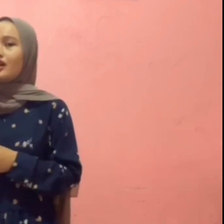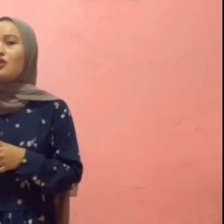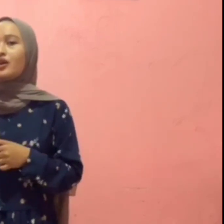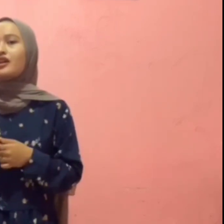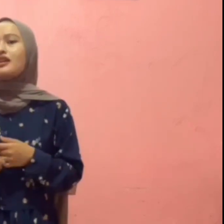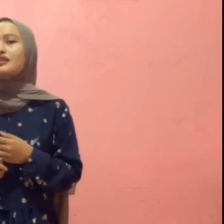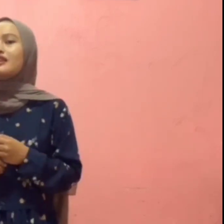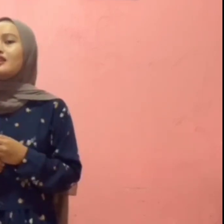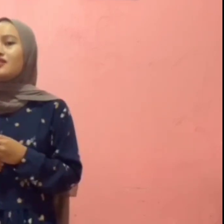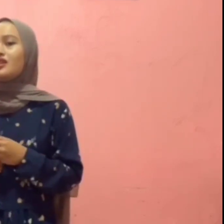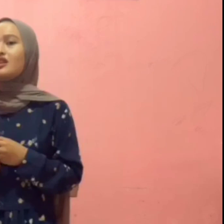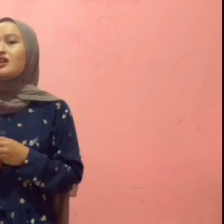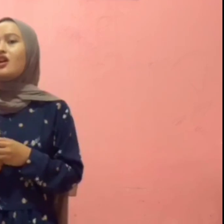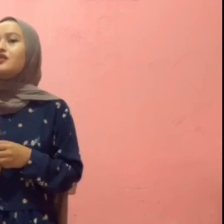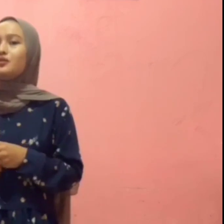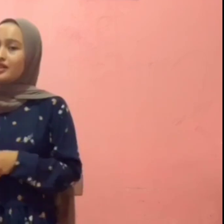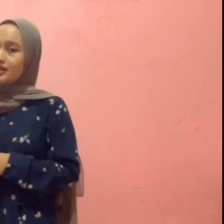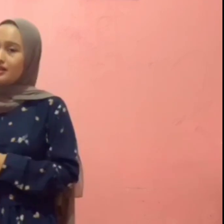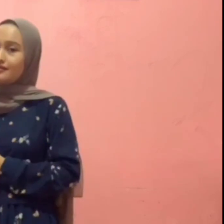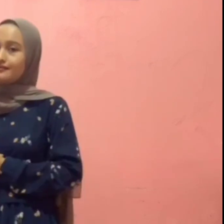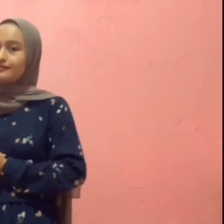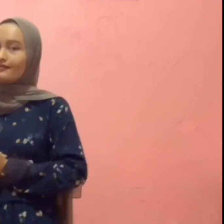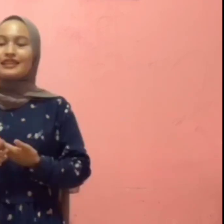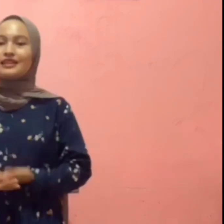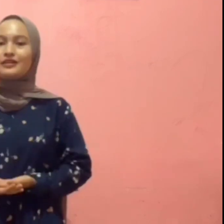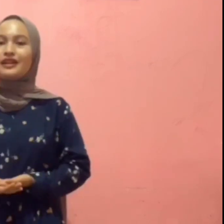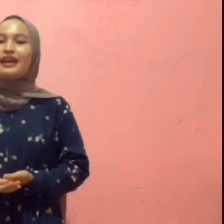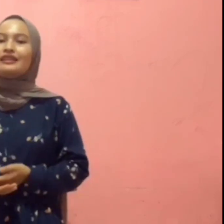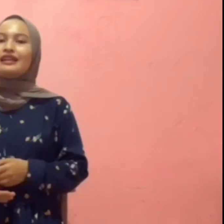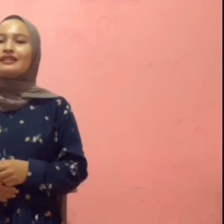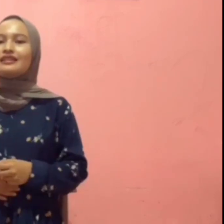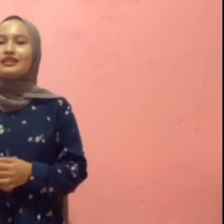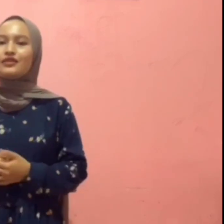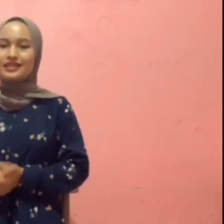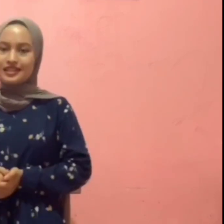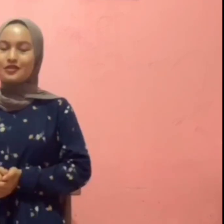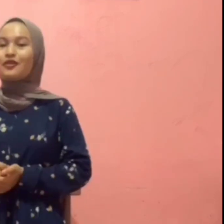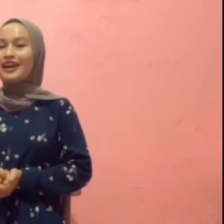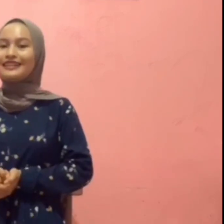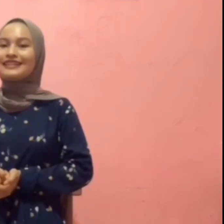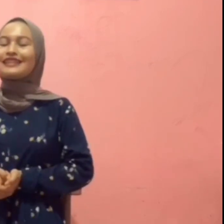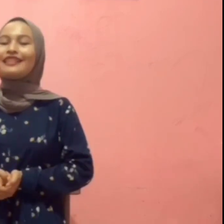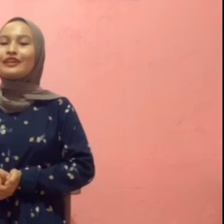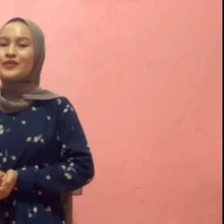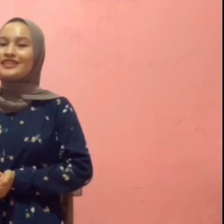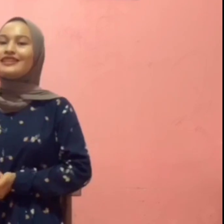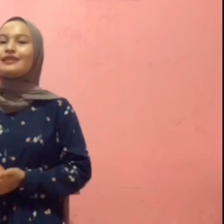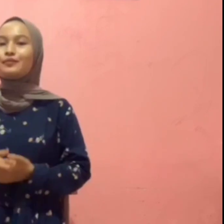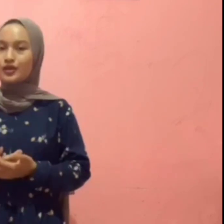our sensitivity of humanity. So that is the reason why learning sign language is